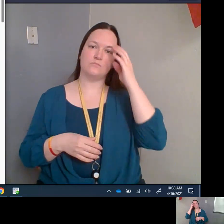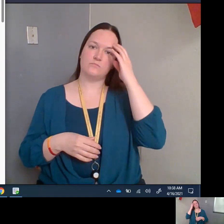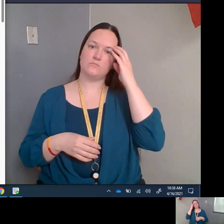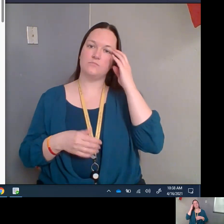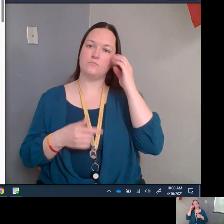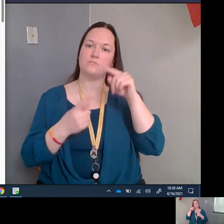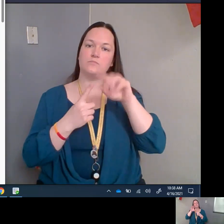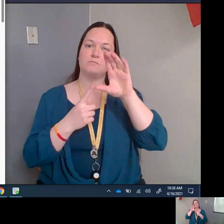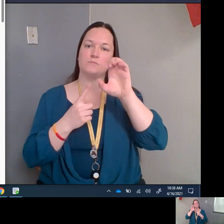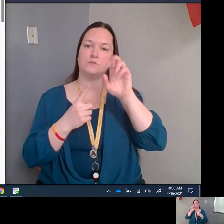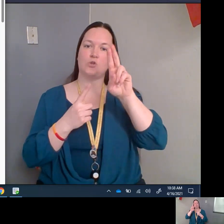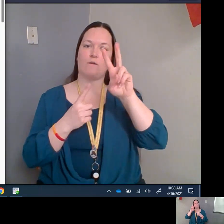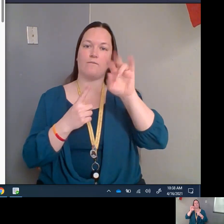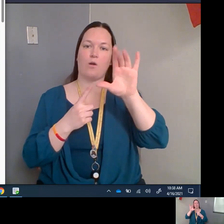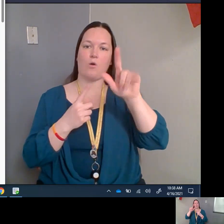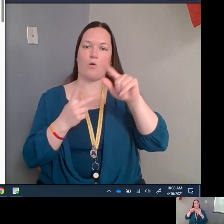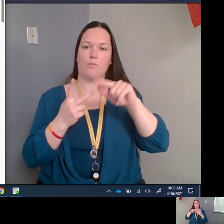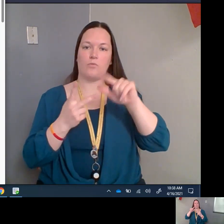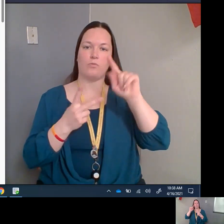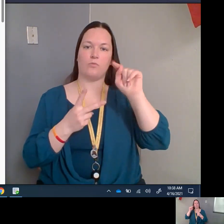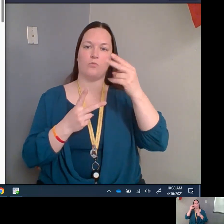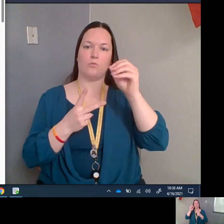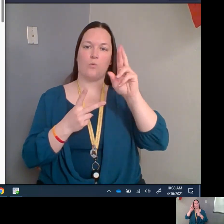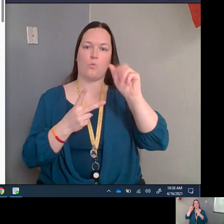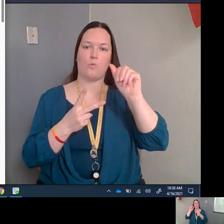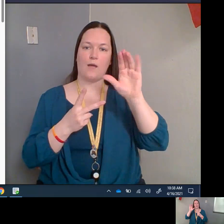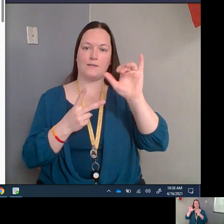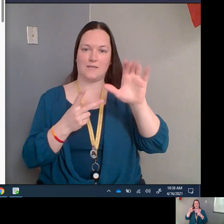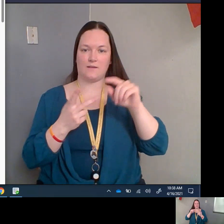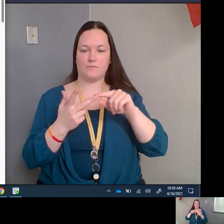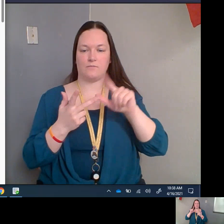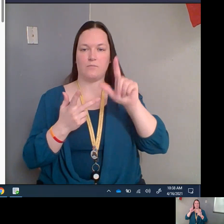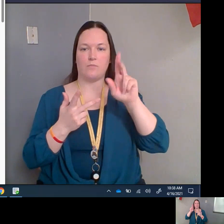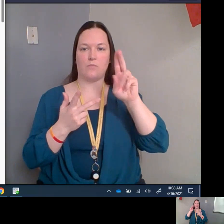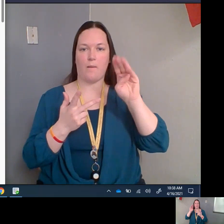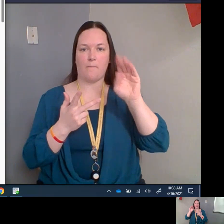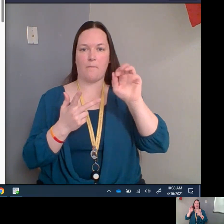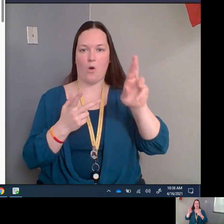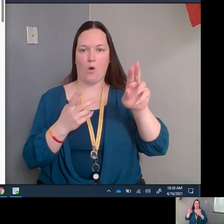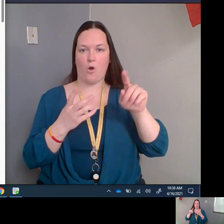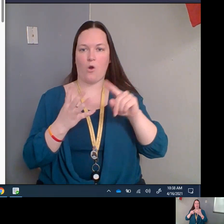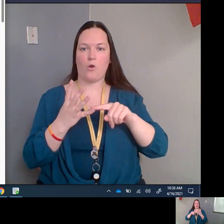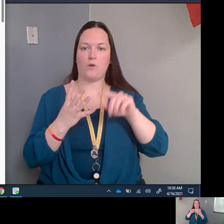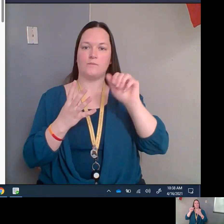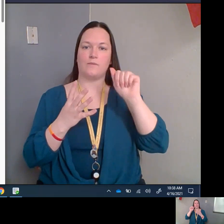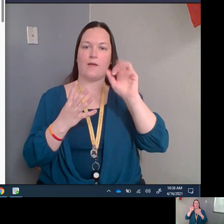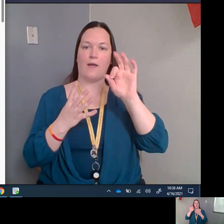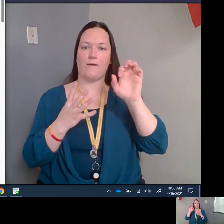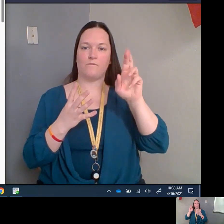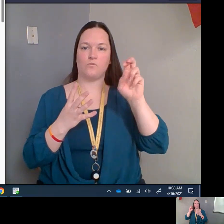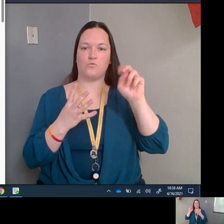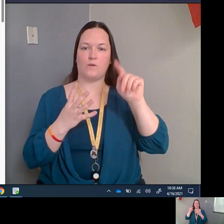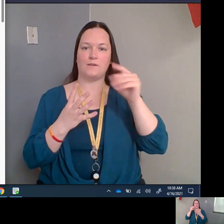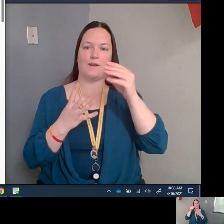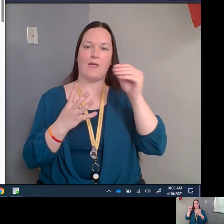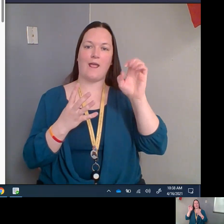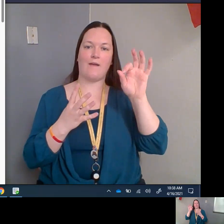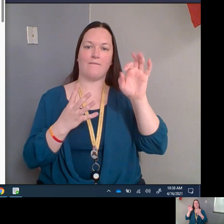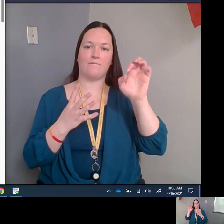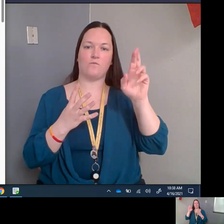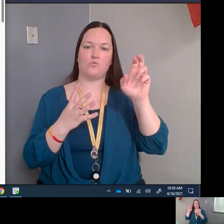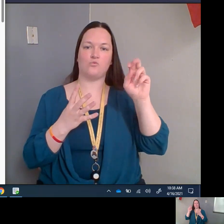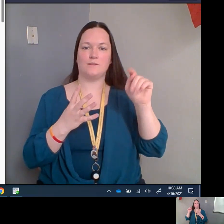the cervical, thoracic, lumbar, and afferent and